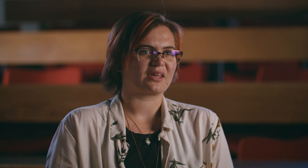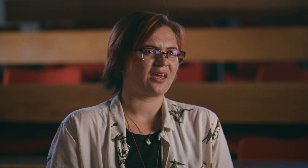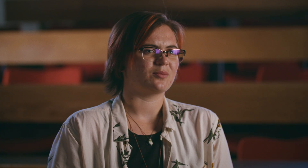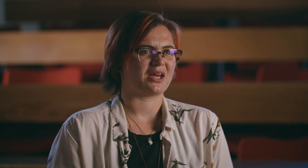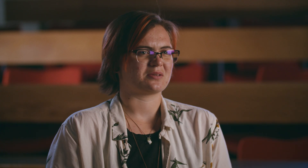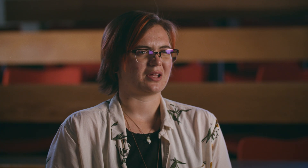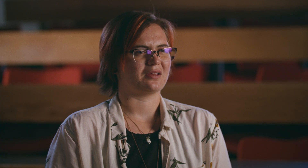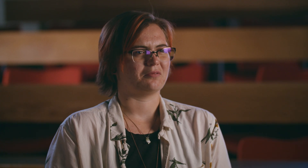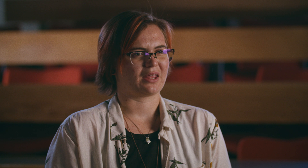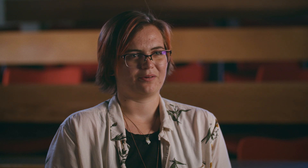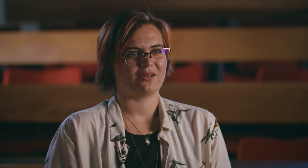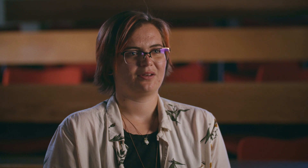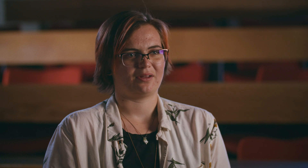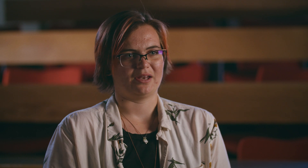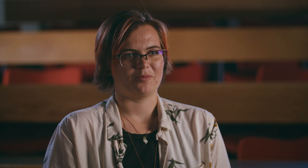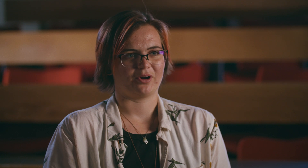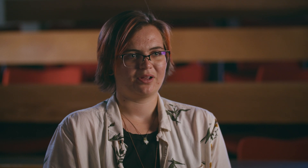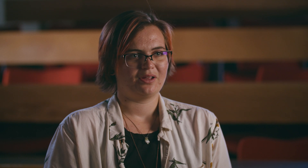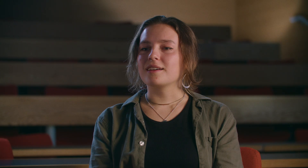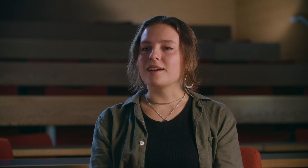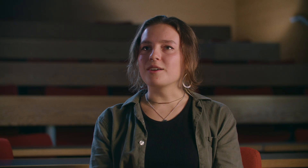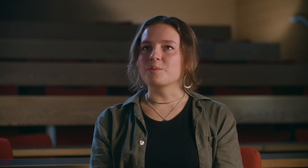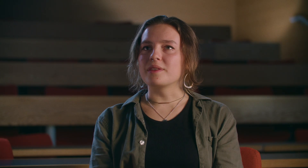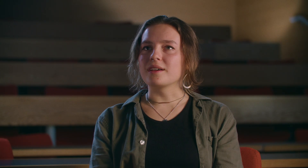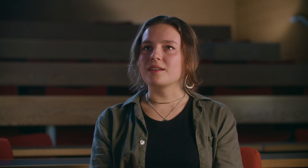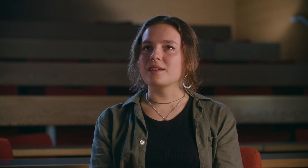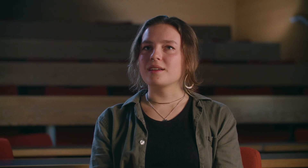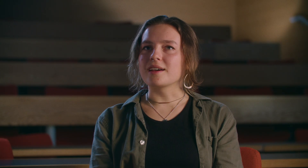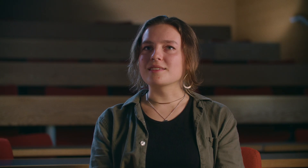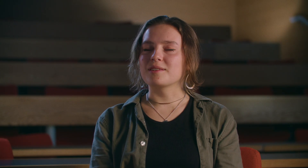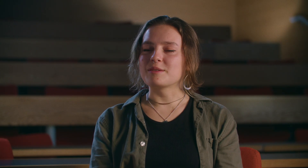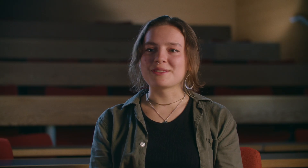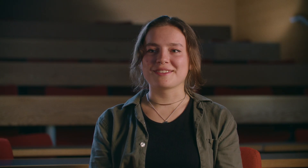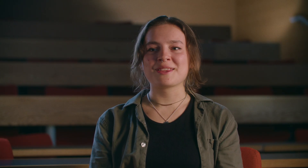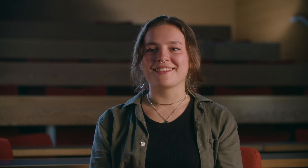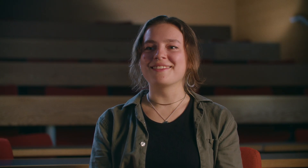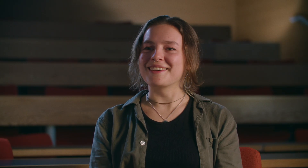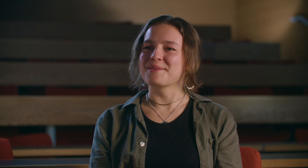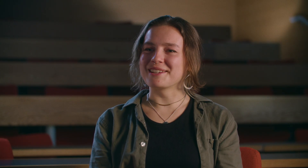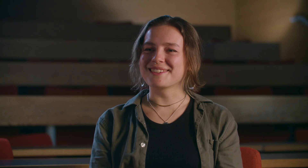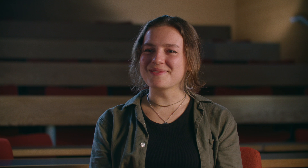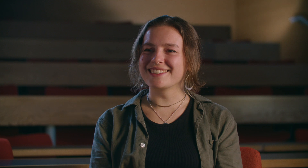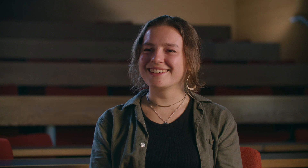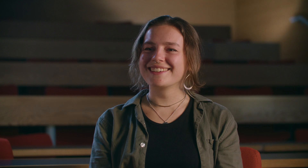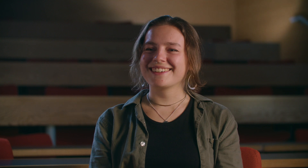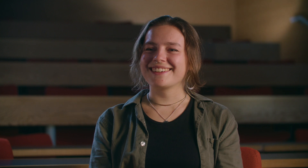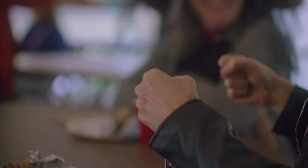can't imagine my life without it anymore. I hope that ASL Club is like the place to be. So